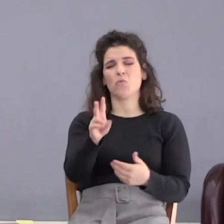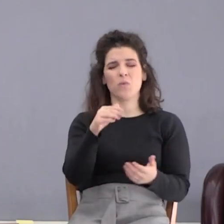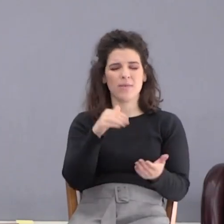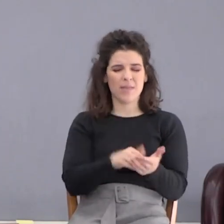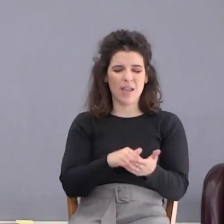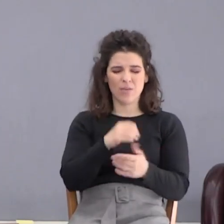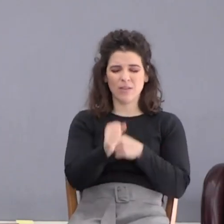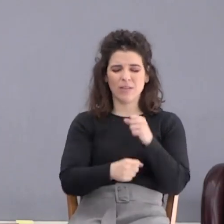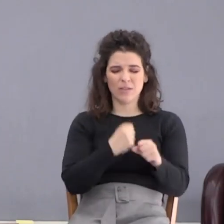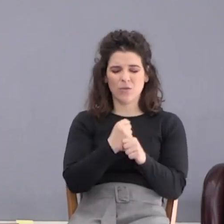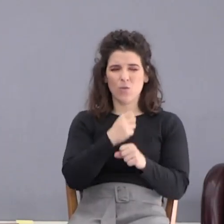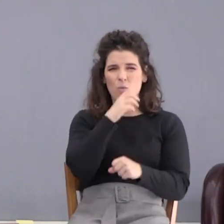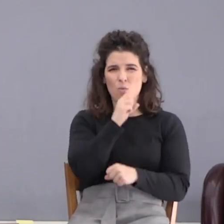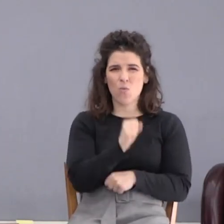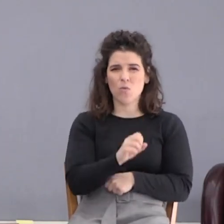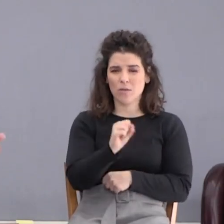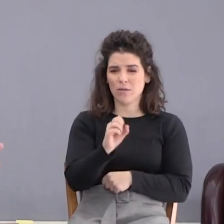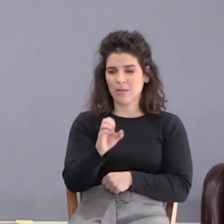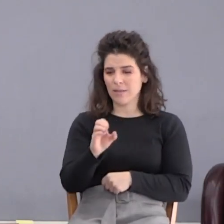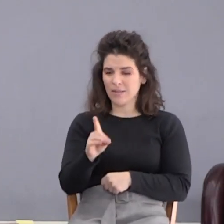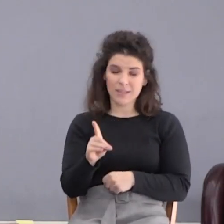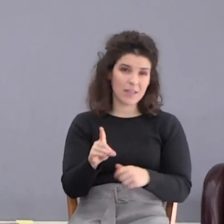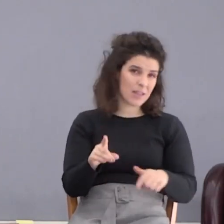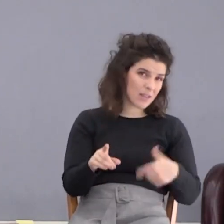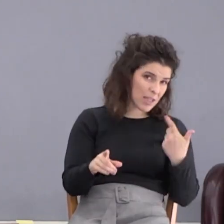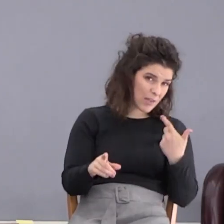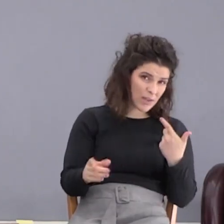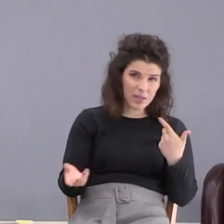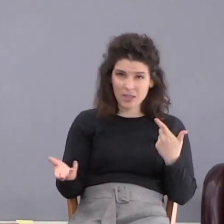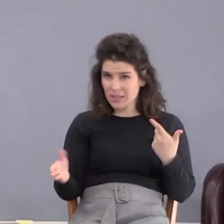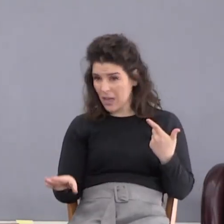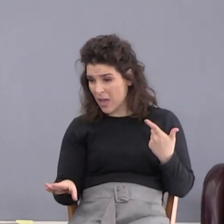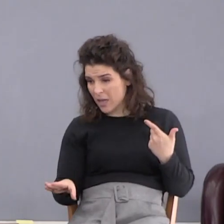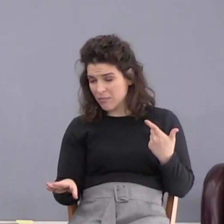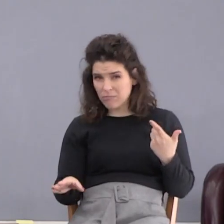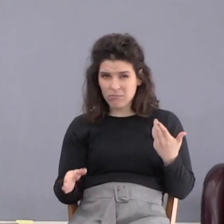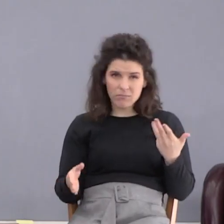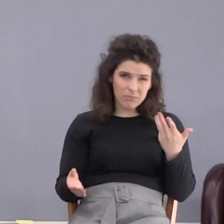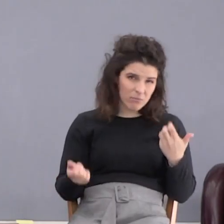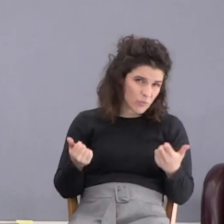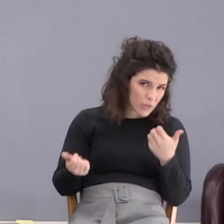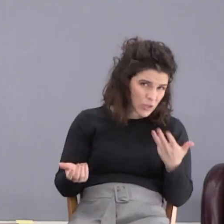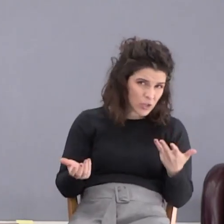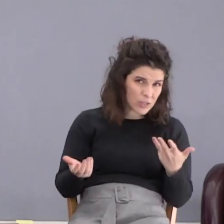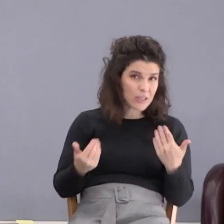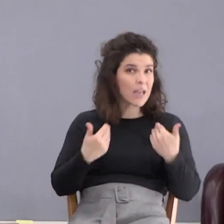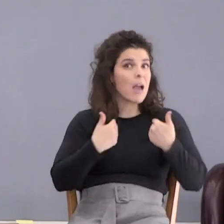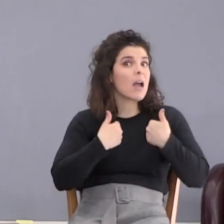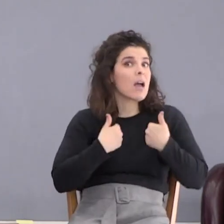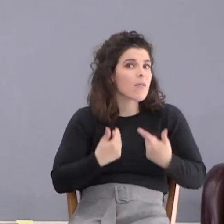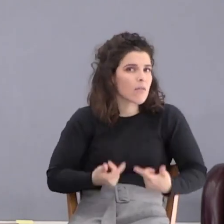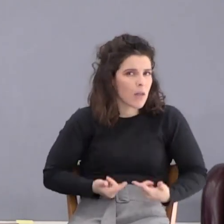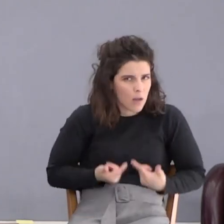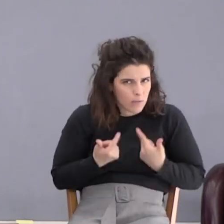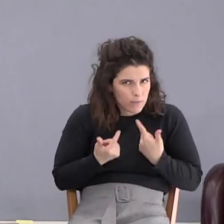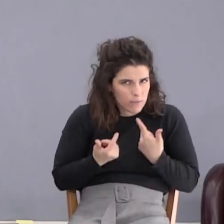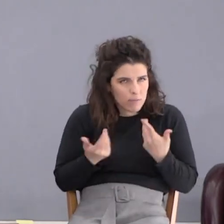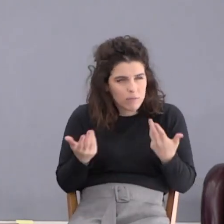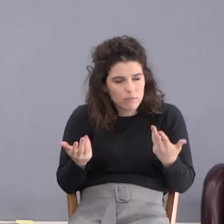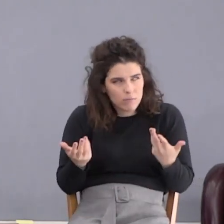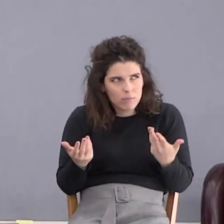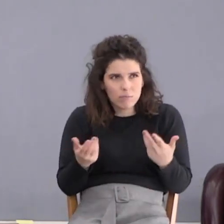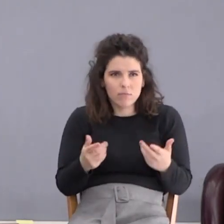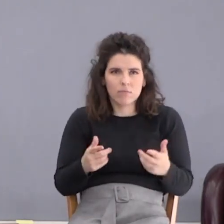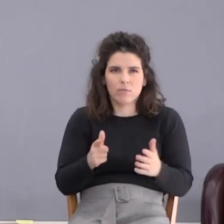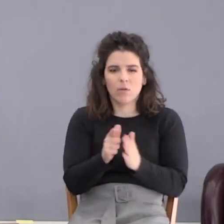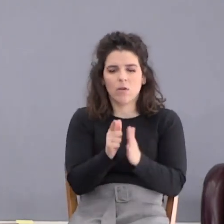2,000 year old seed. Is it living? Is it dead? Is it alive? Does it have life? So the laws